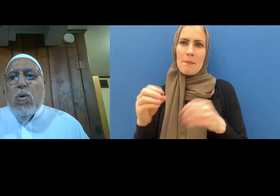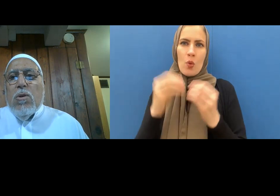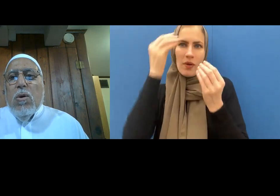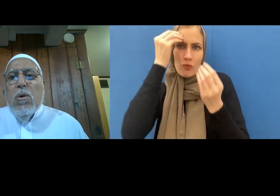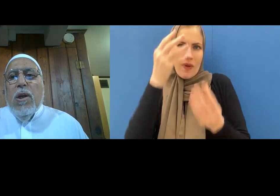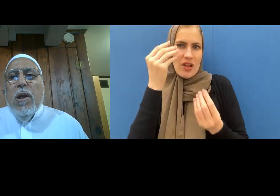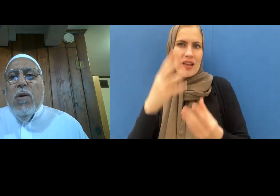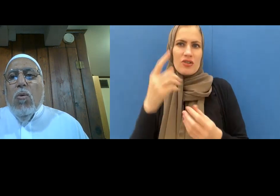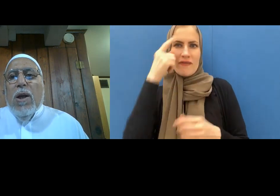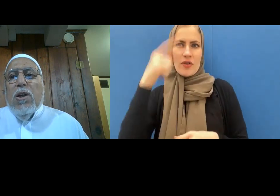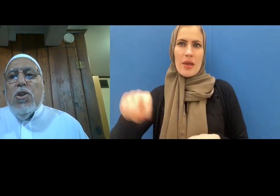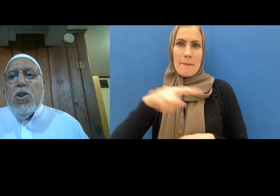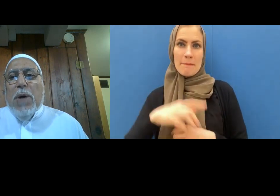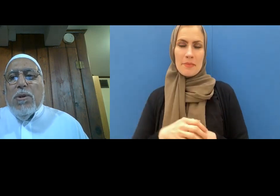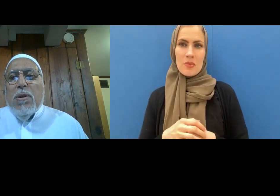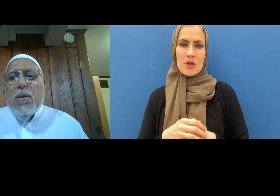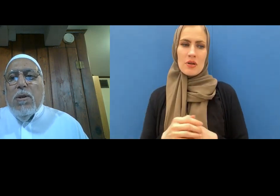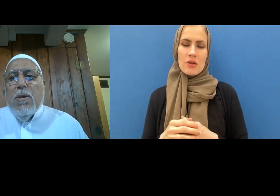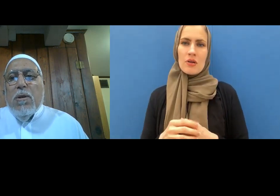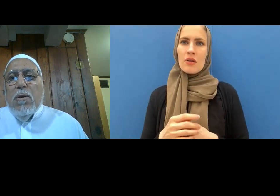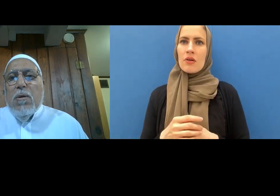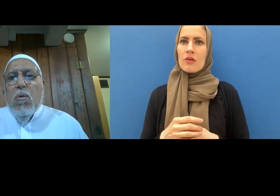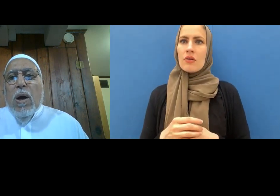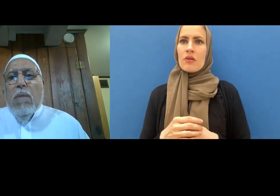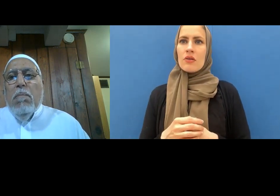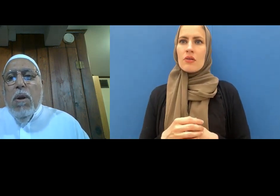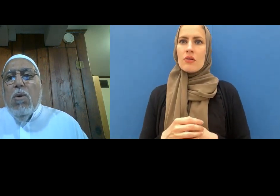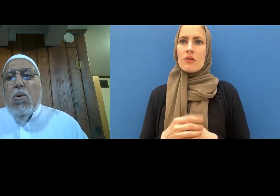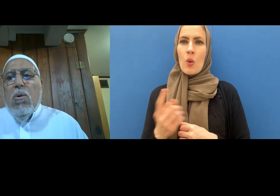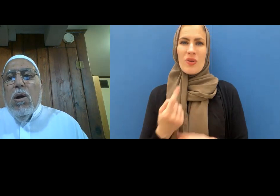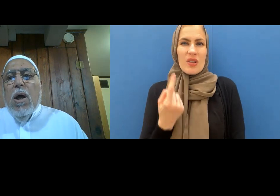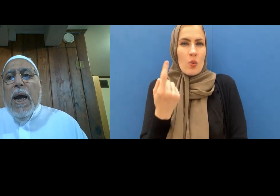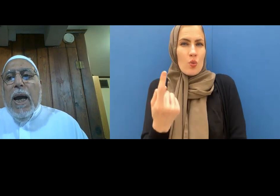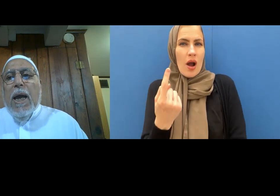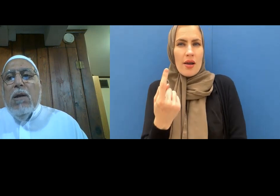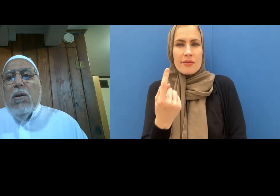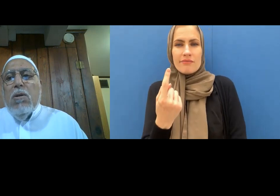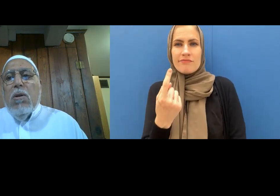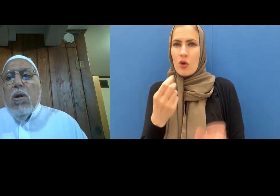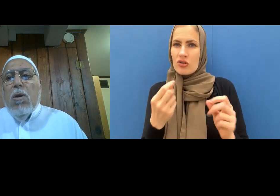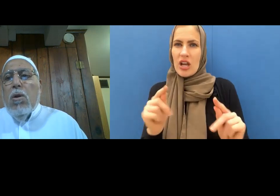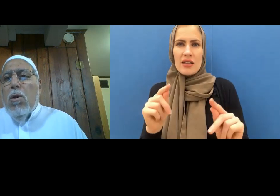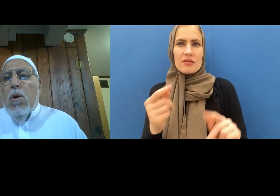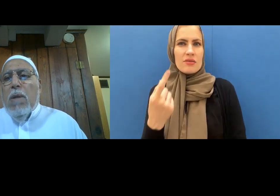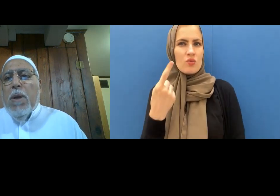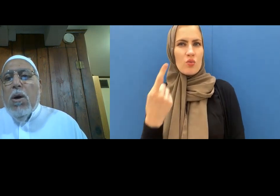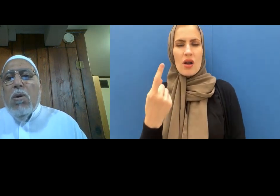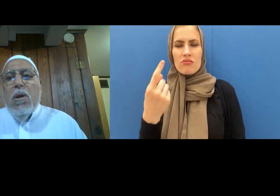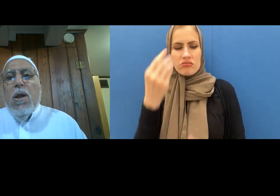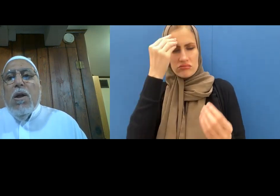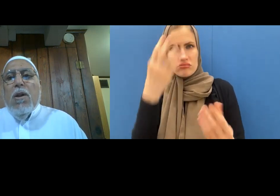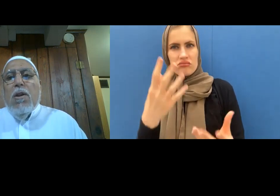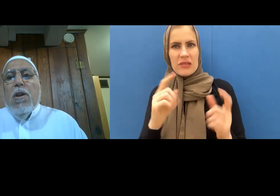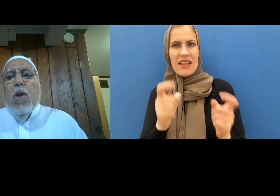It was only one shout, one blow, and lo and